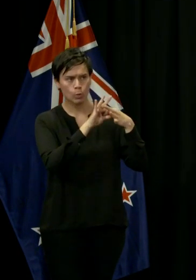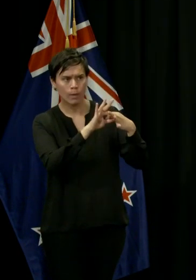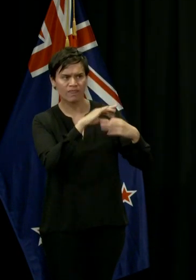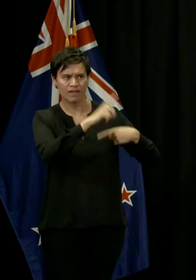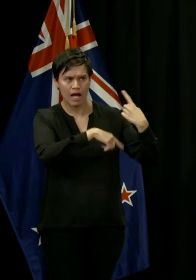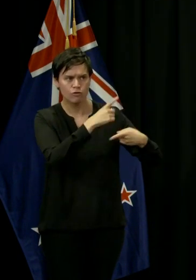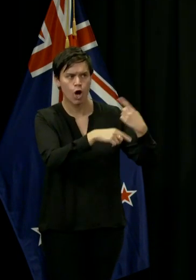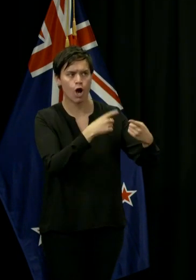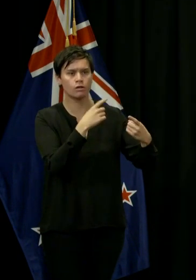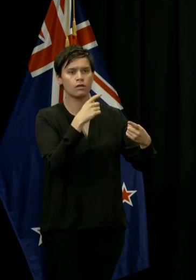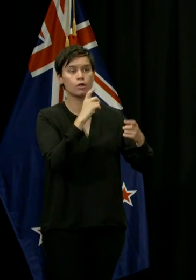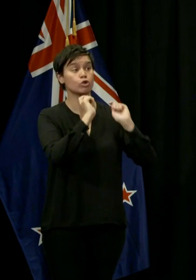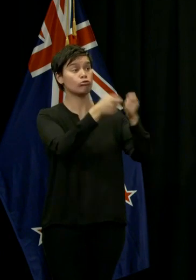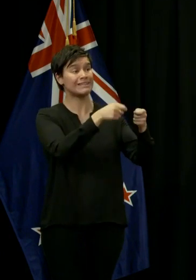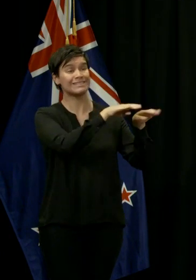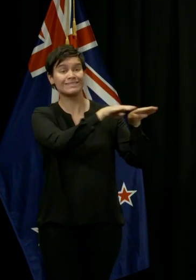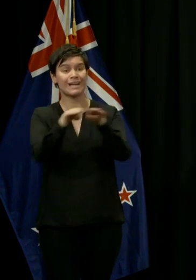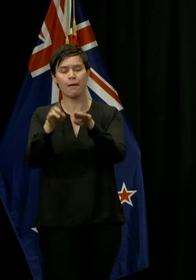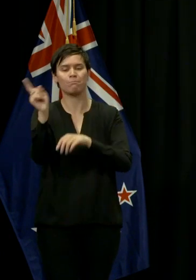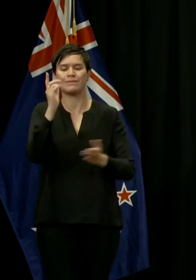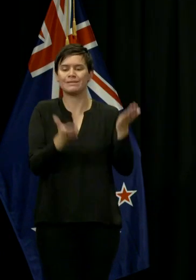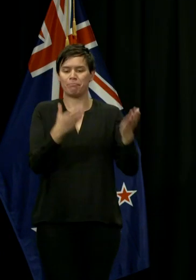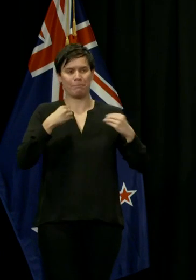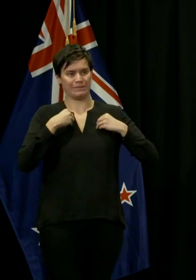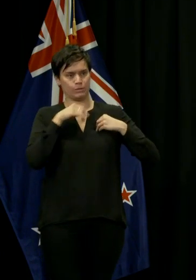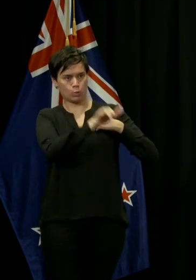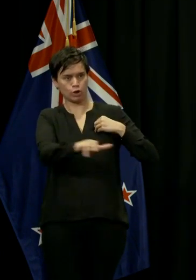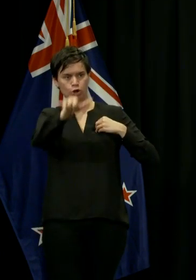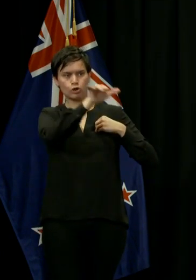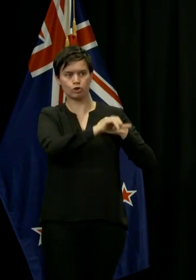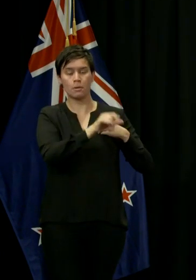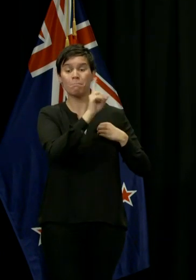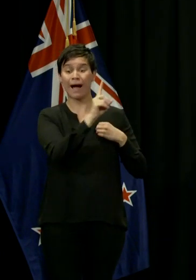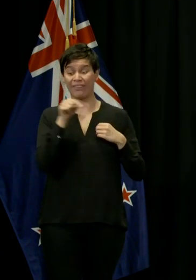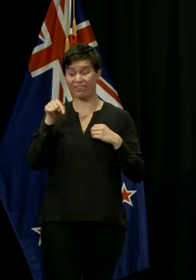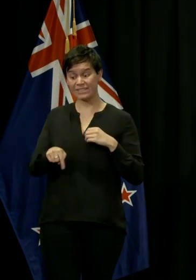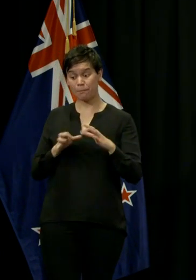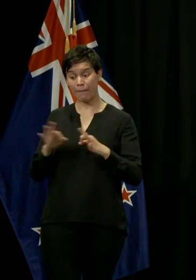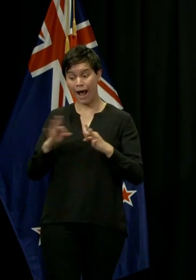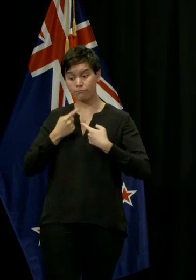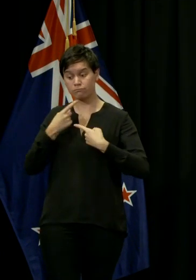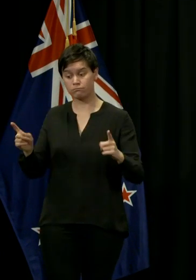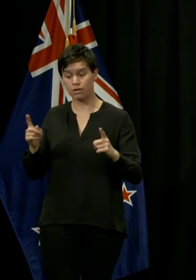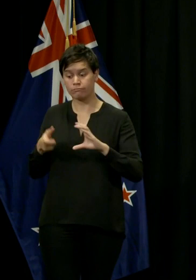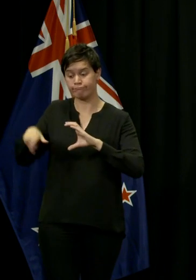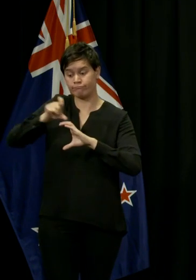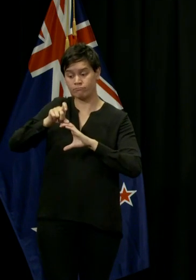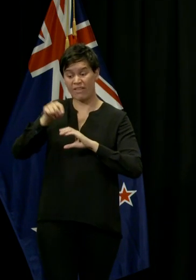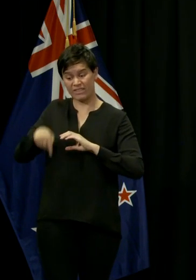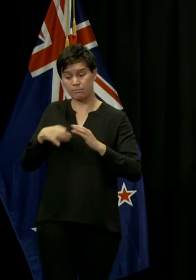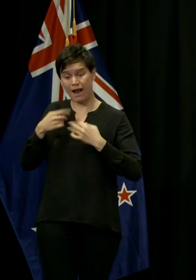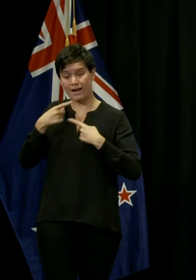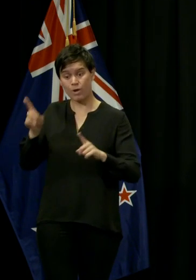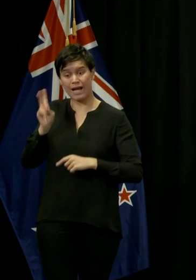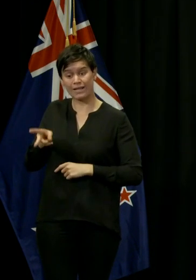them on a case-by-case basis. But what we have done today with the scheme is give certainty to every business in New Zealand that they're eligible for